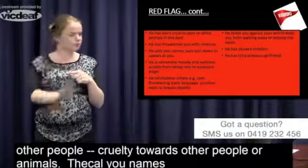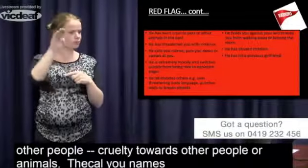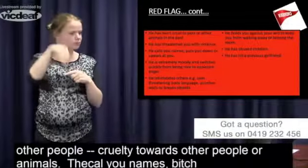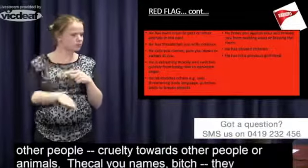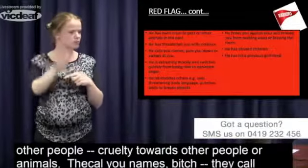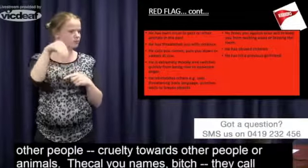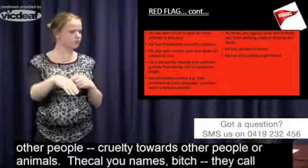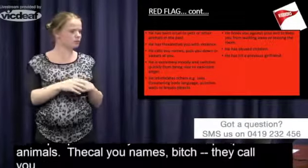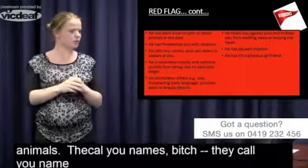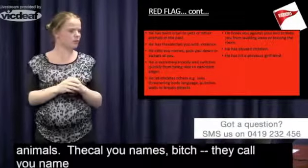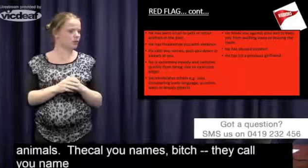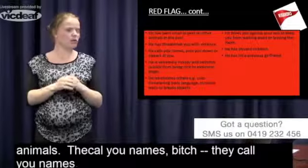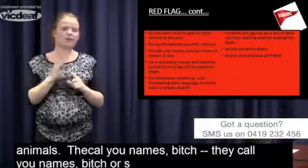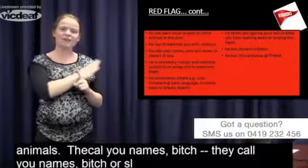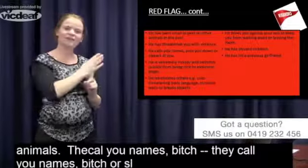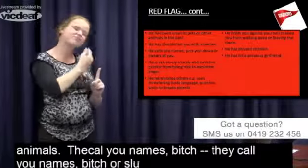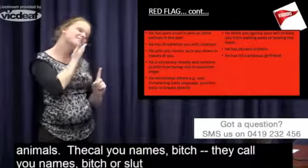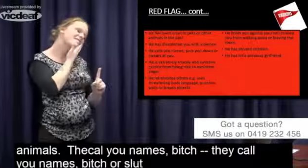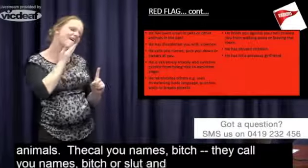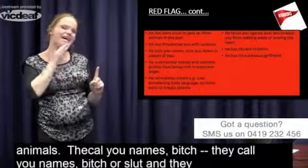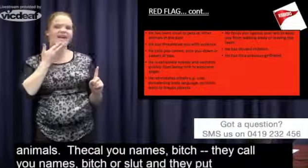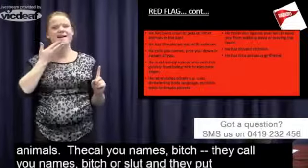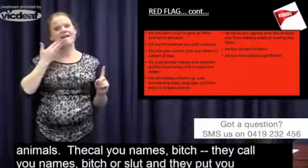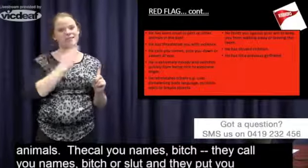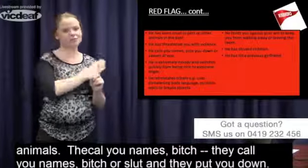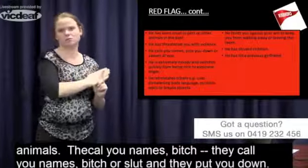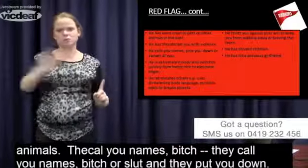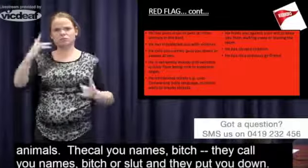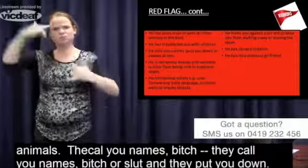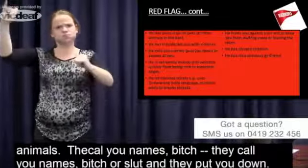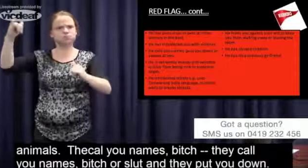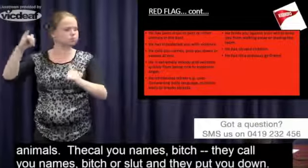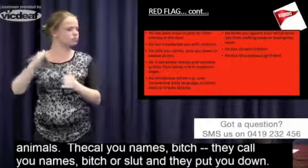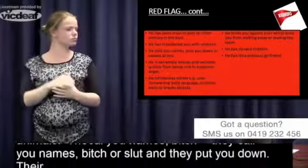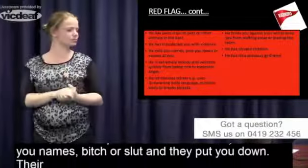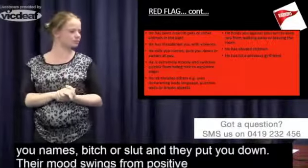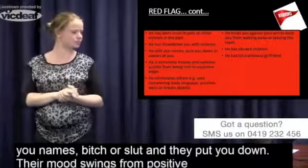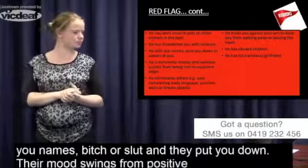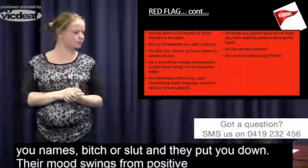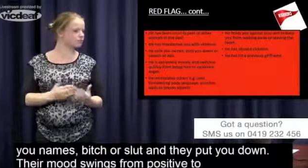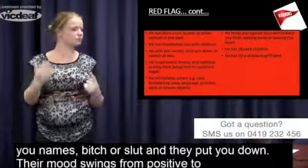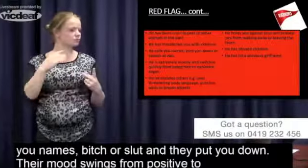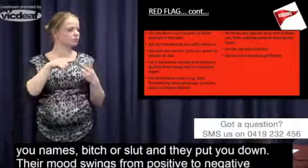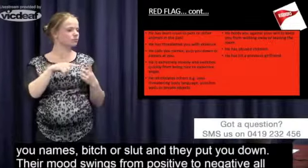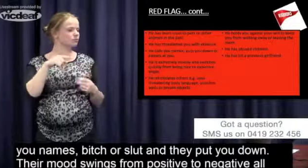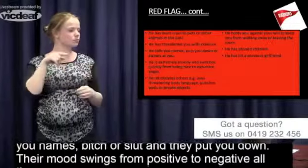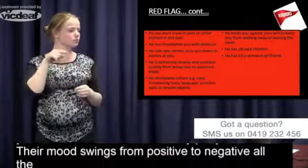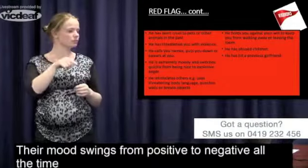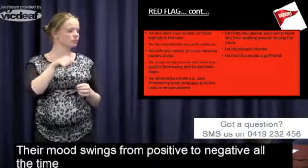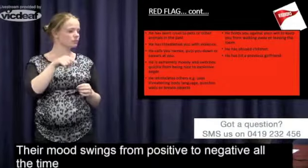Their mood swings from positive to negative all the time. Maybe they're nice as pie to start with, and then